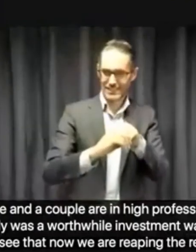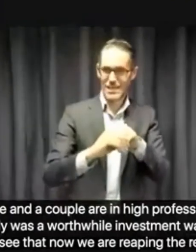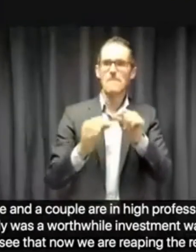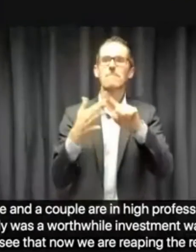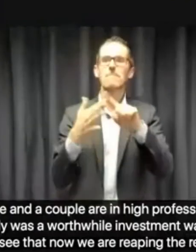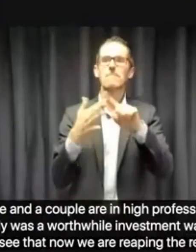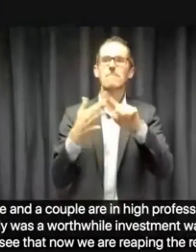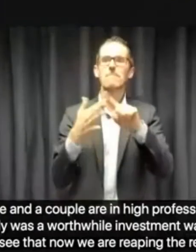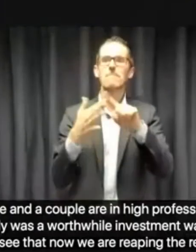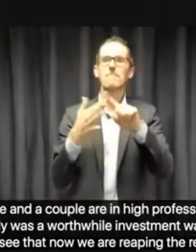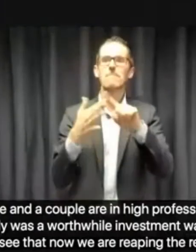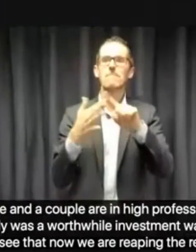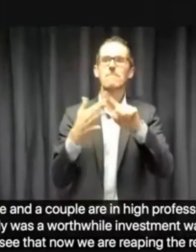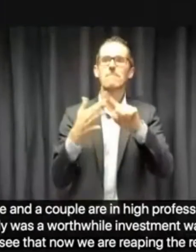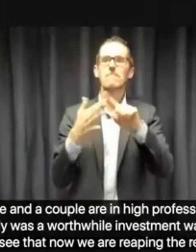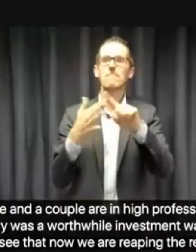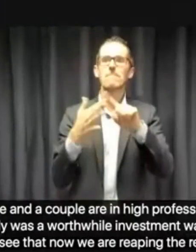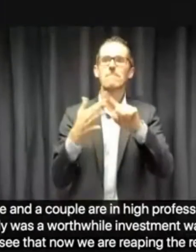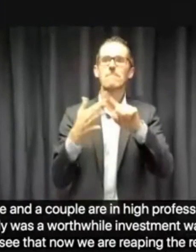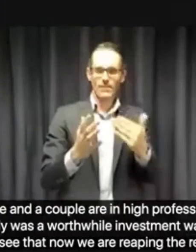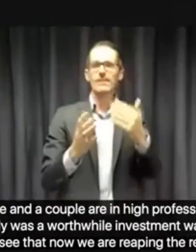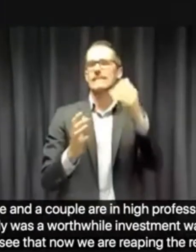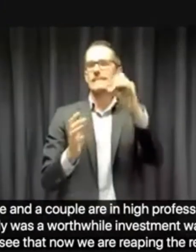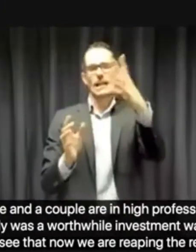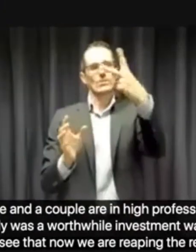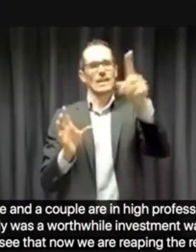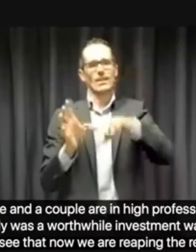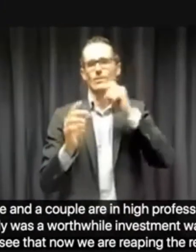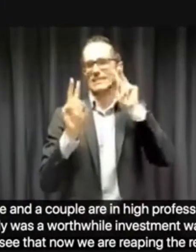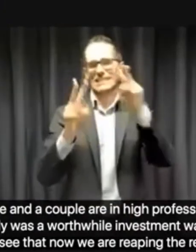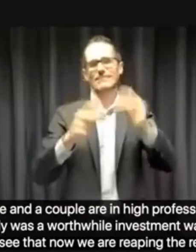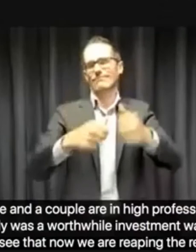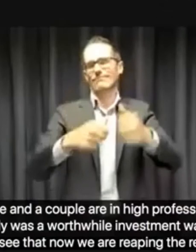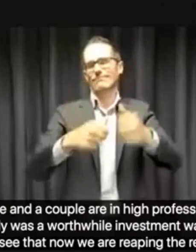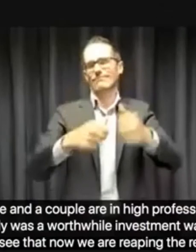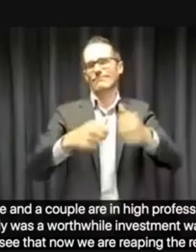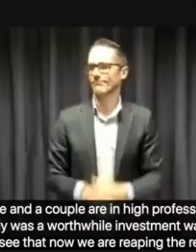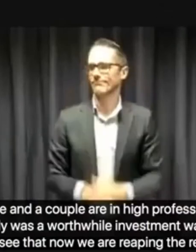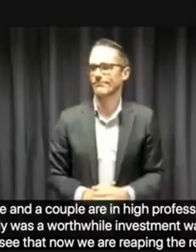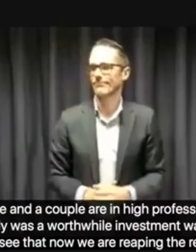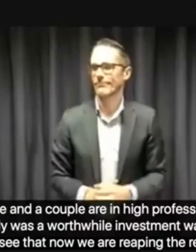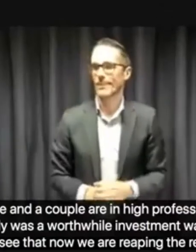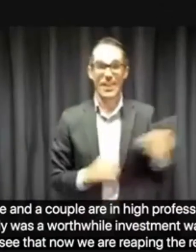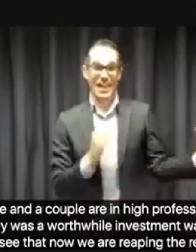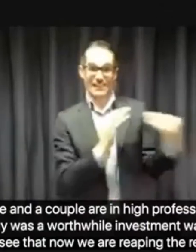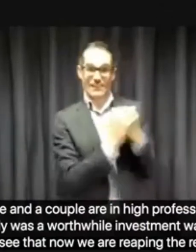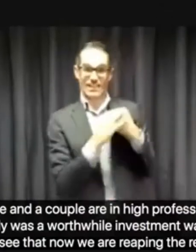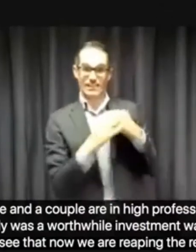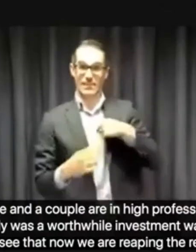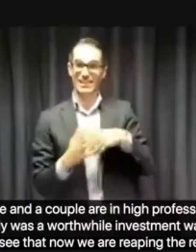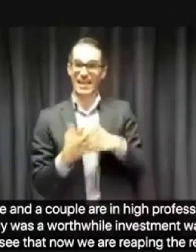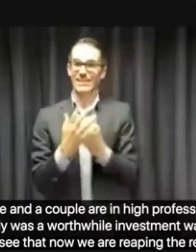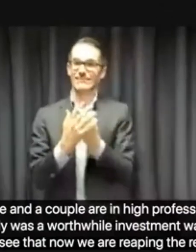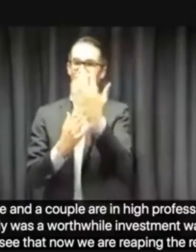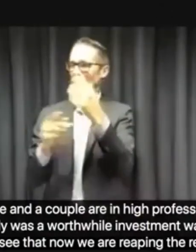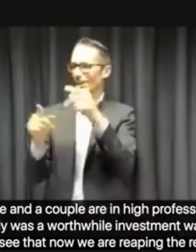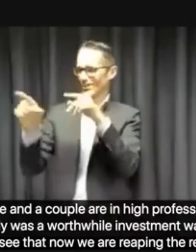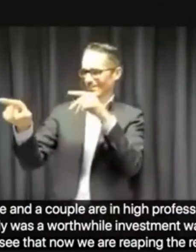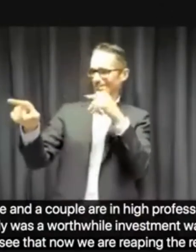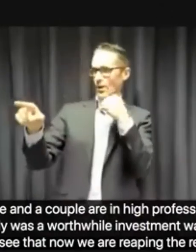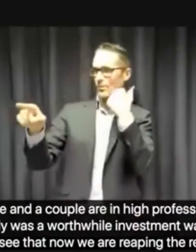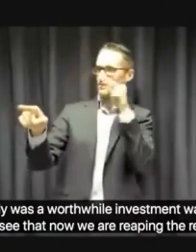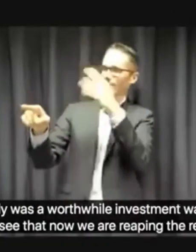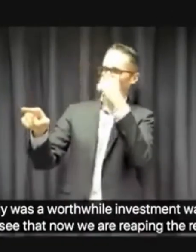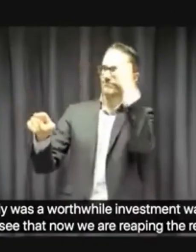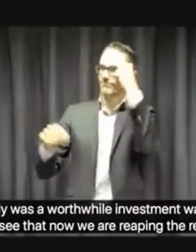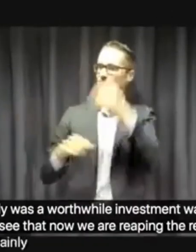So investing to bear the fruit that's funded. So investing in our territory is 7% growth in that respect. But I invested